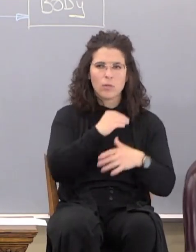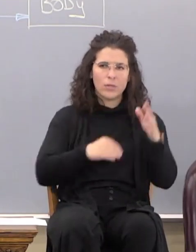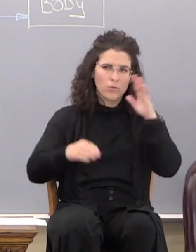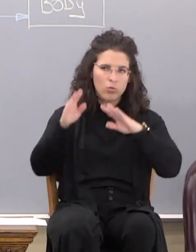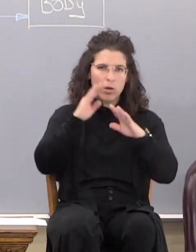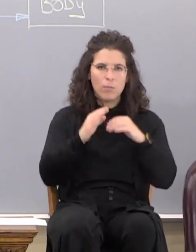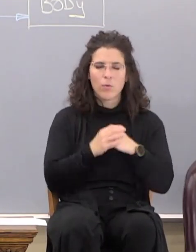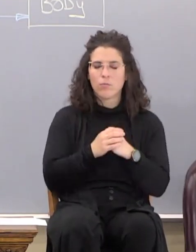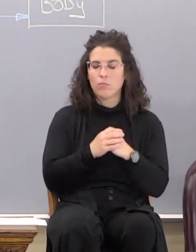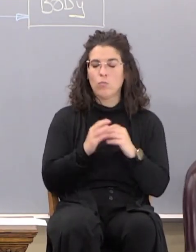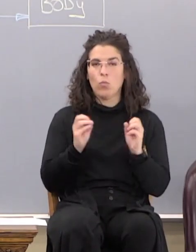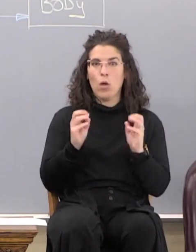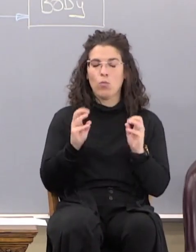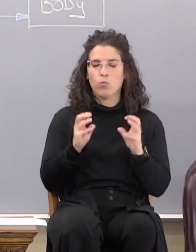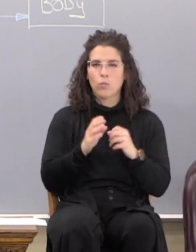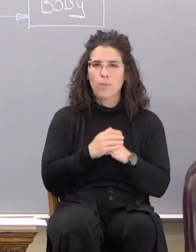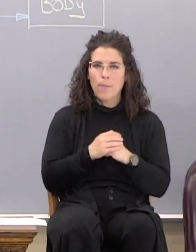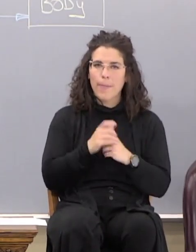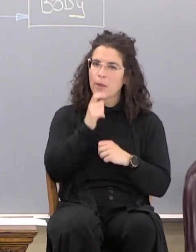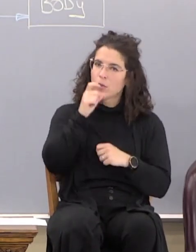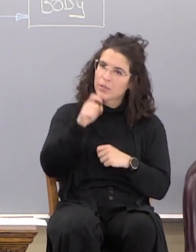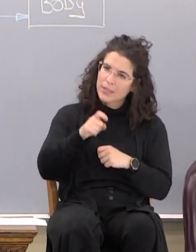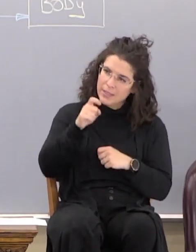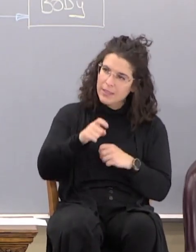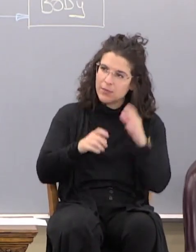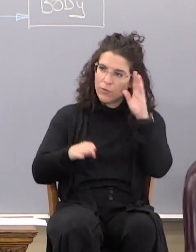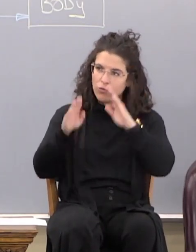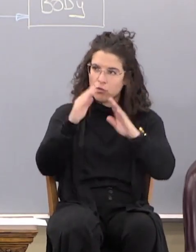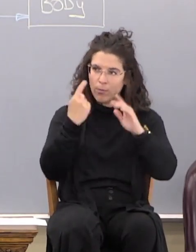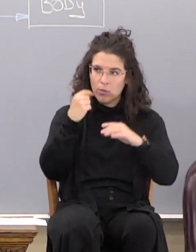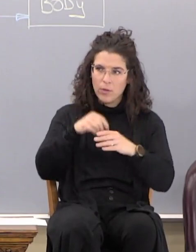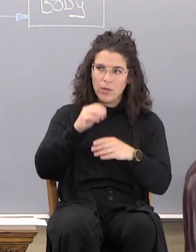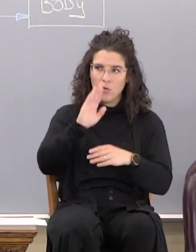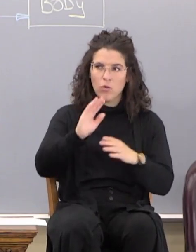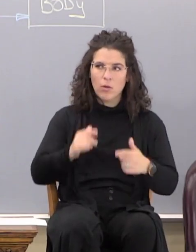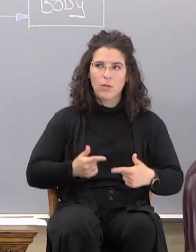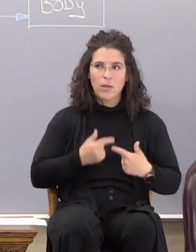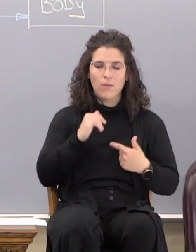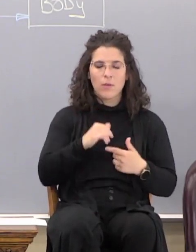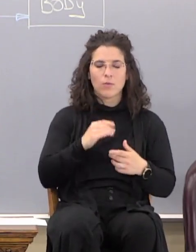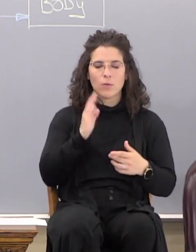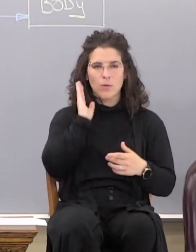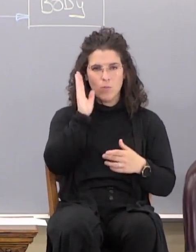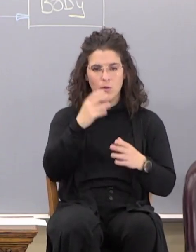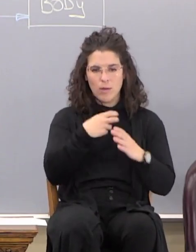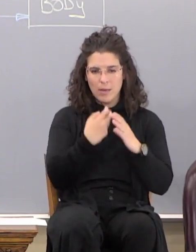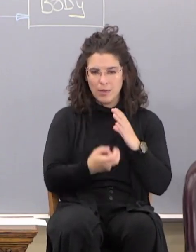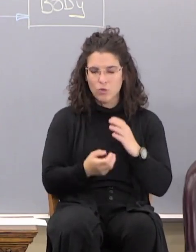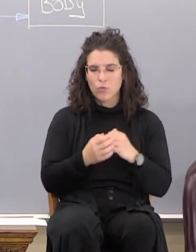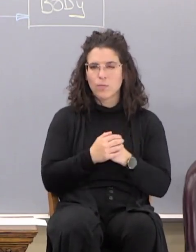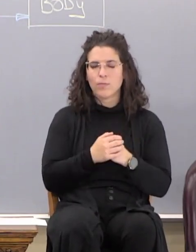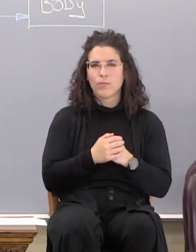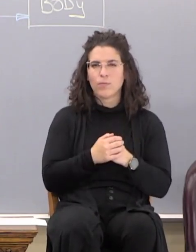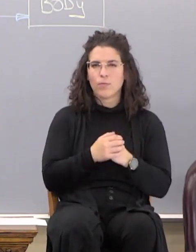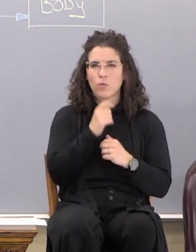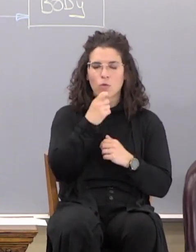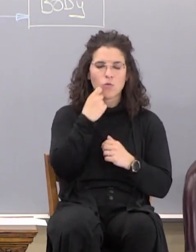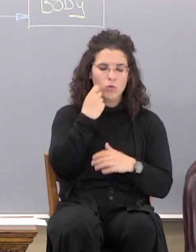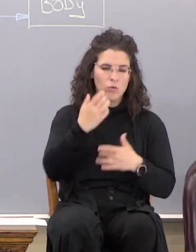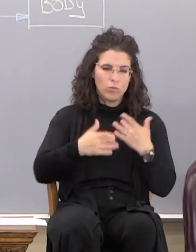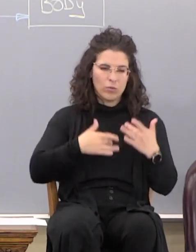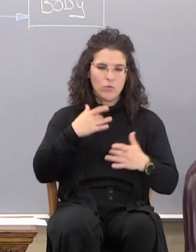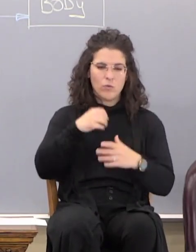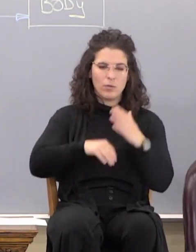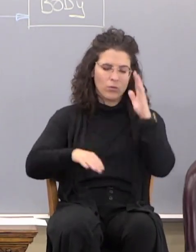Whoa. Now there's a need for trouble in your life. And that's what he's going to get into here. You don't just rejoice in